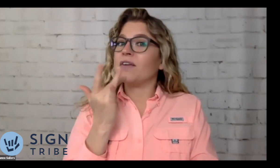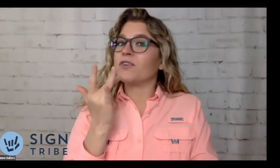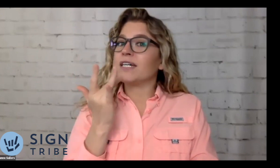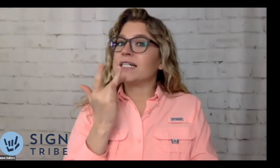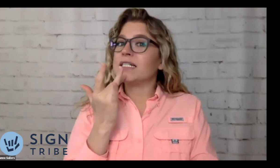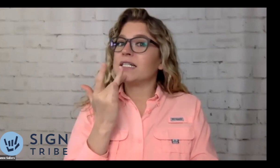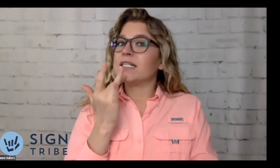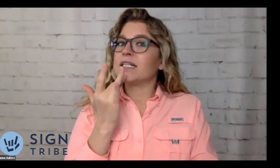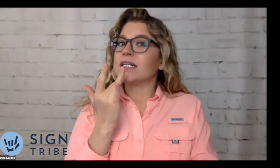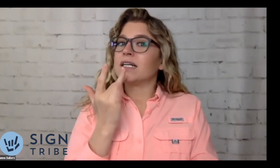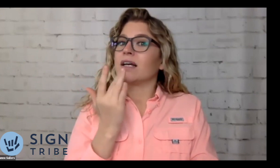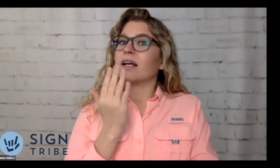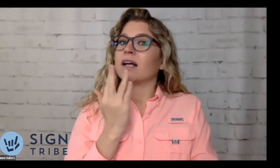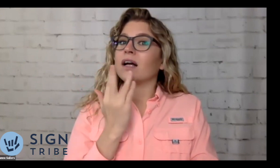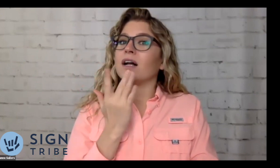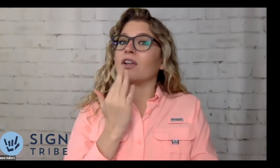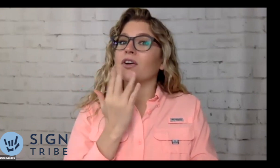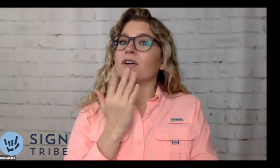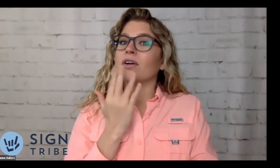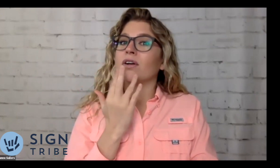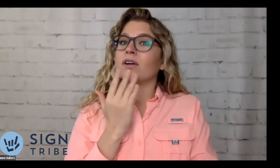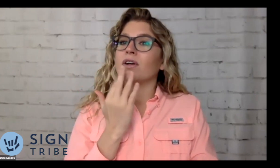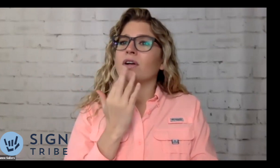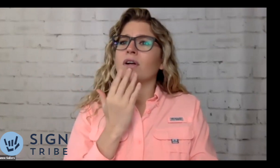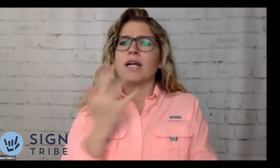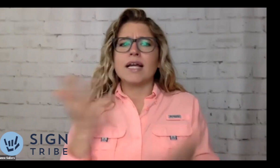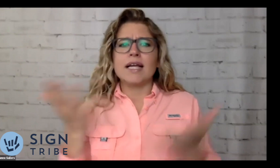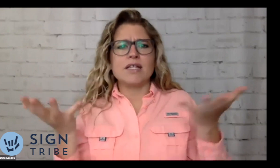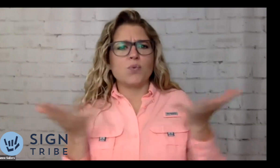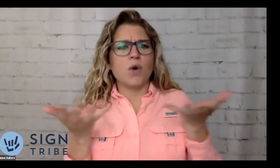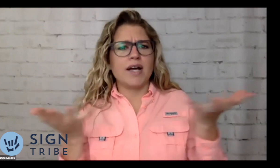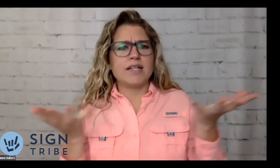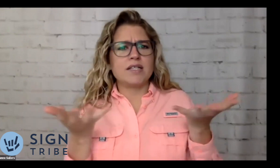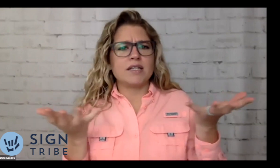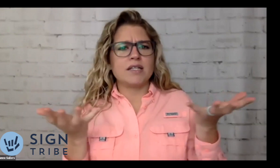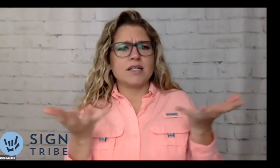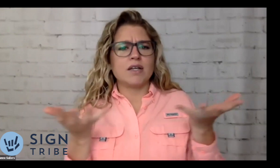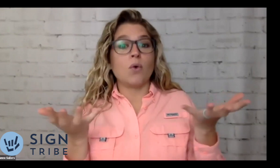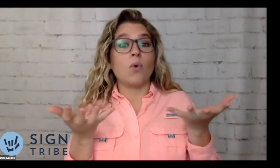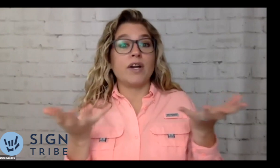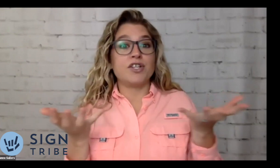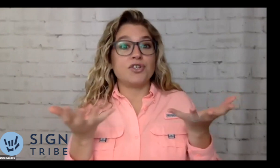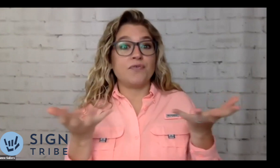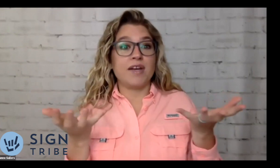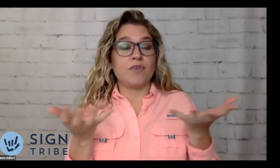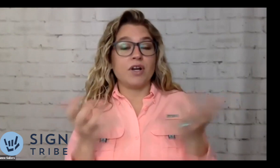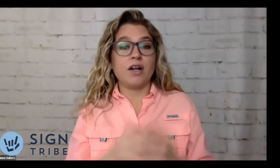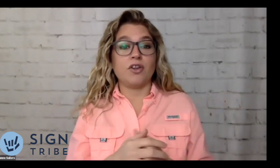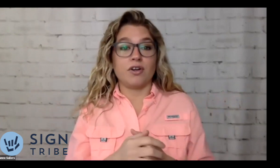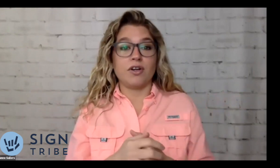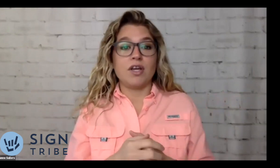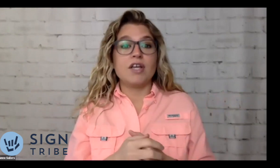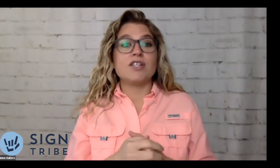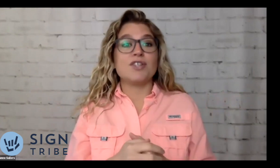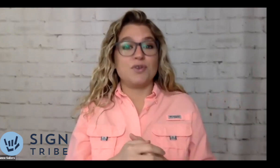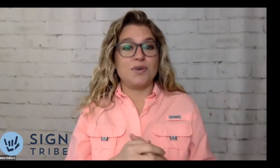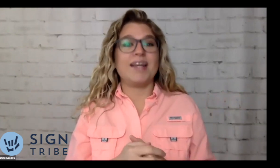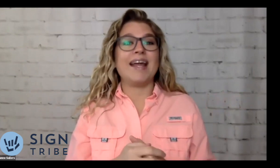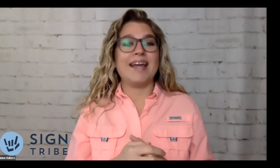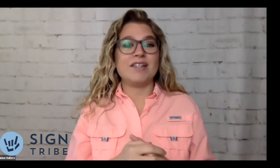favorite color is what? What is your favorite color? So you can